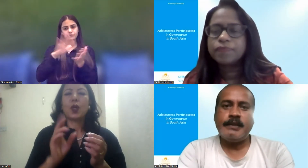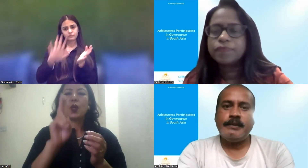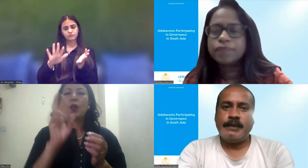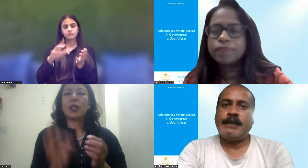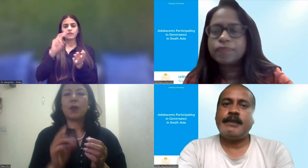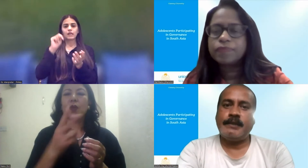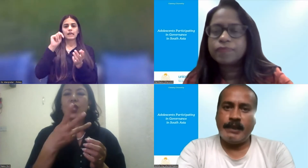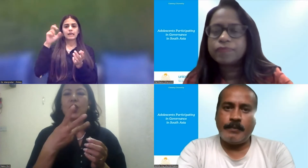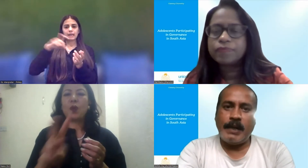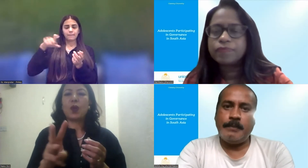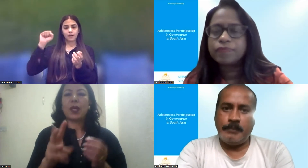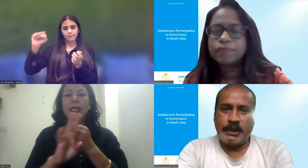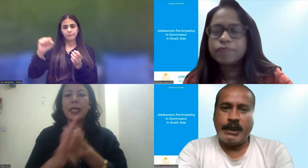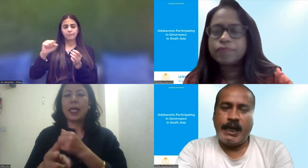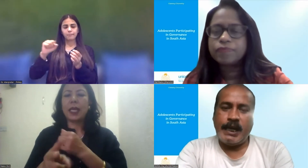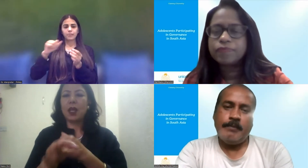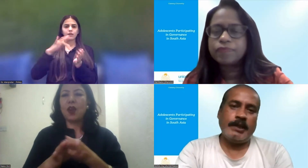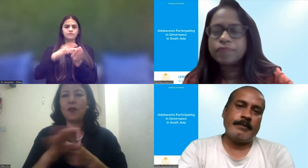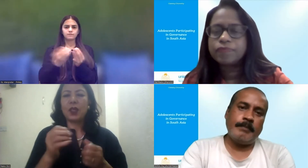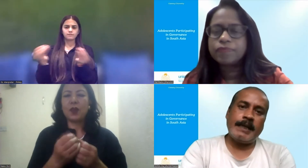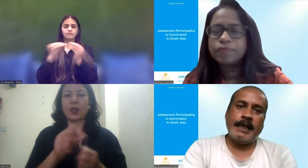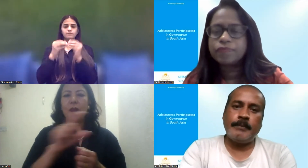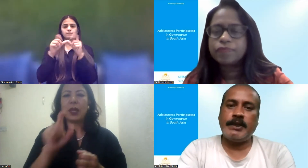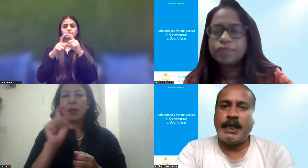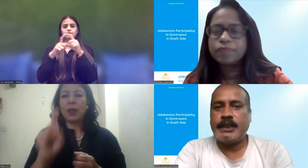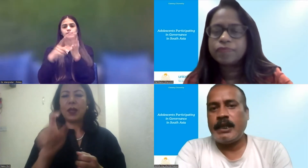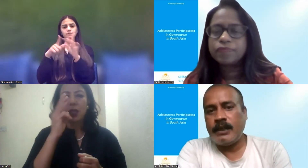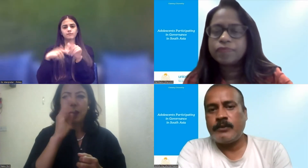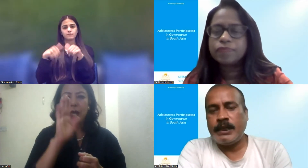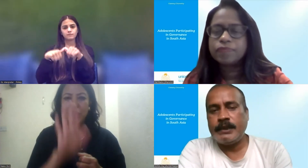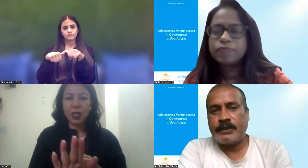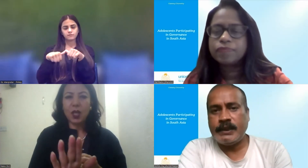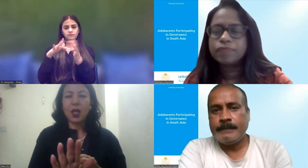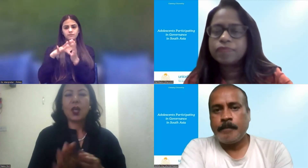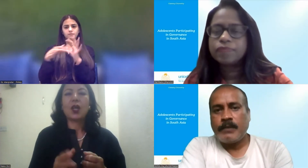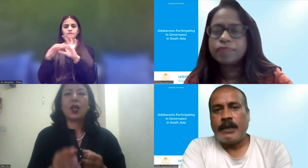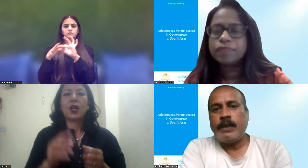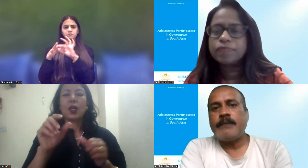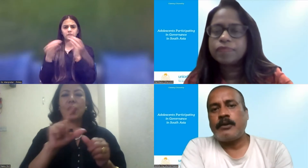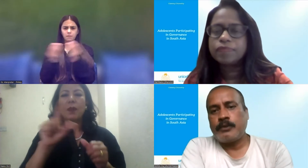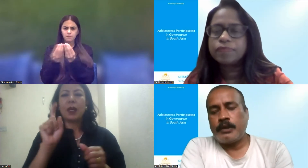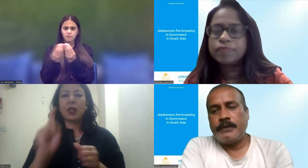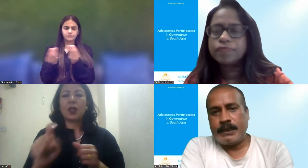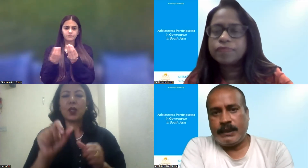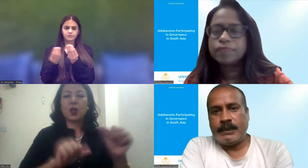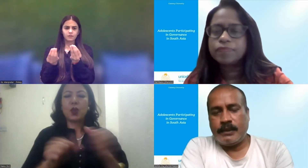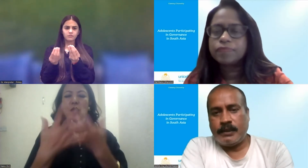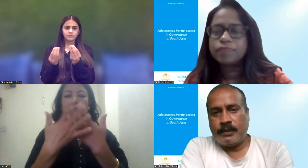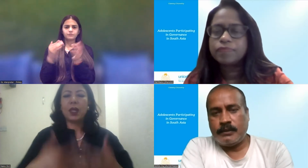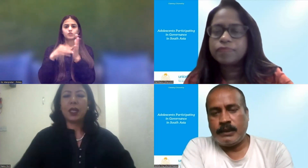Nepalganj, that is nearby Bardia, because Banki and Bardia is adjoining district, and we have our zone office